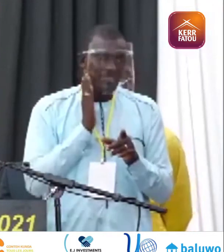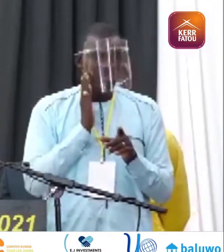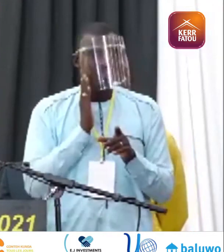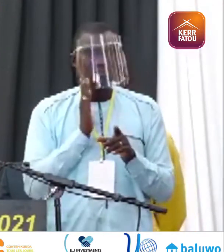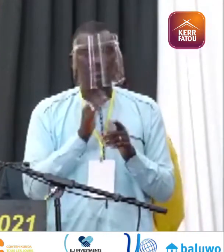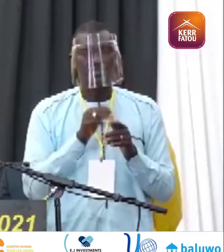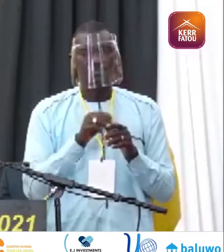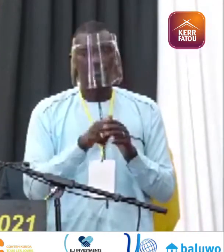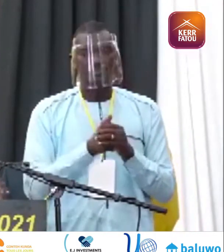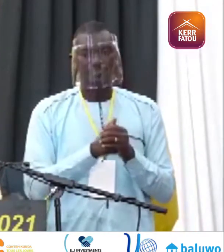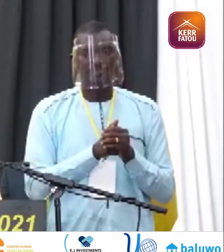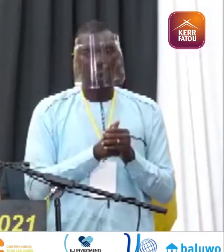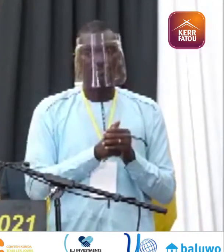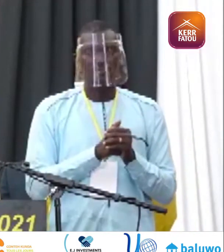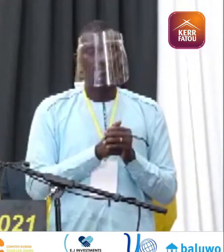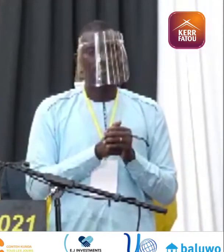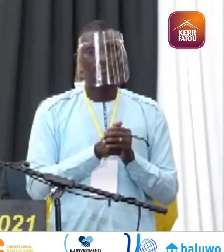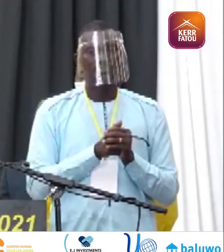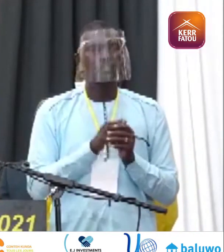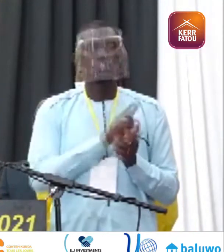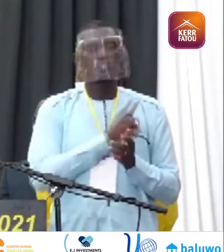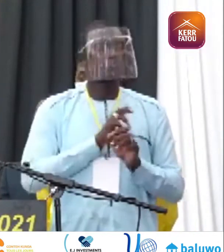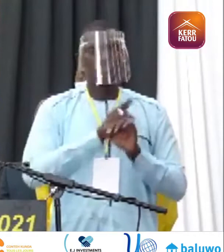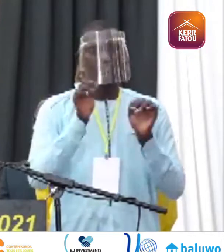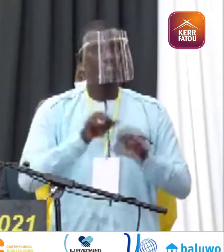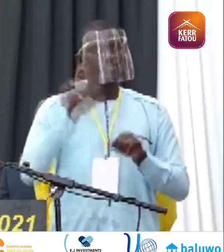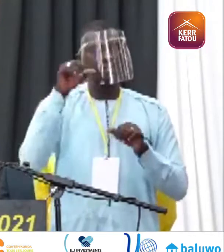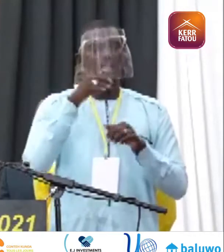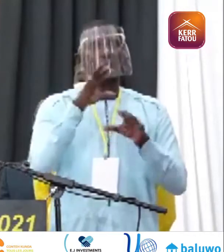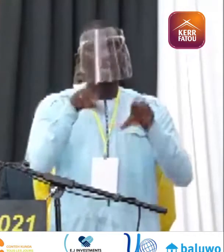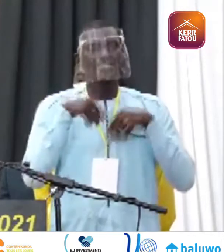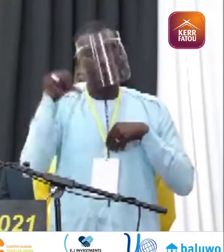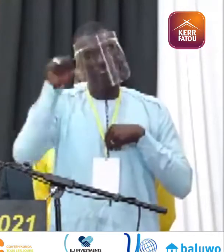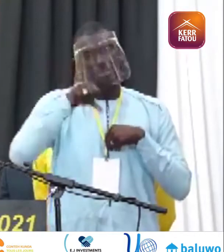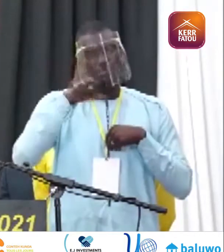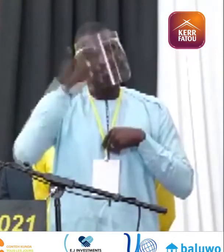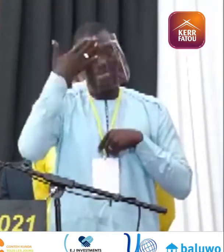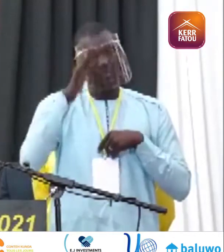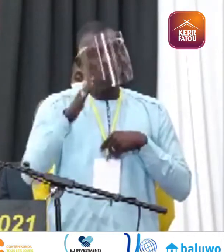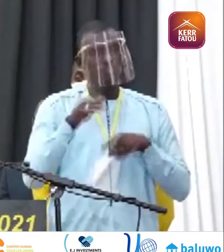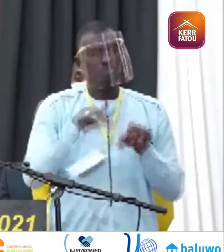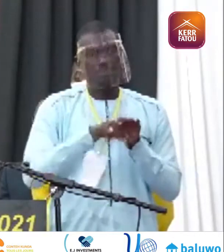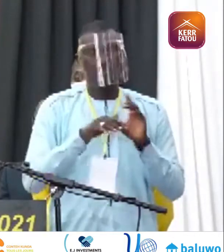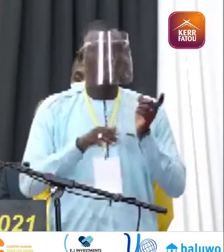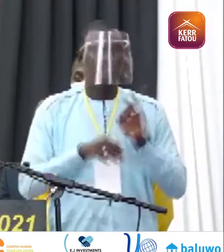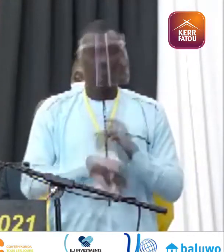to our body. We cannot allow that. So we expel those 8 members.